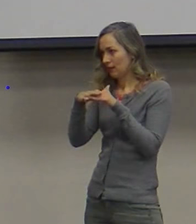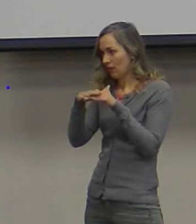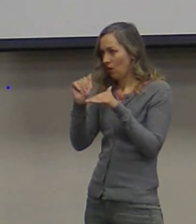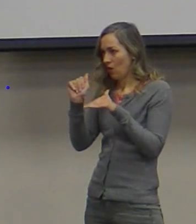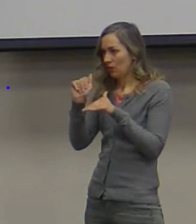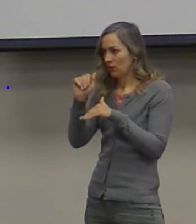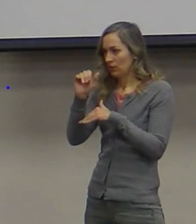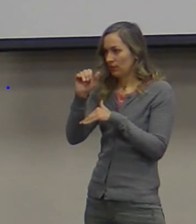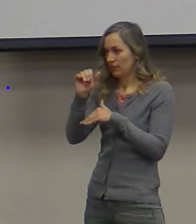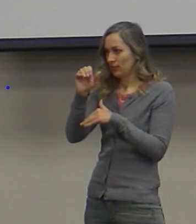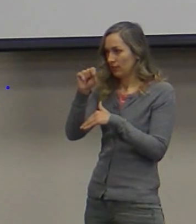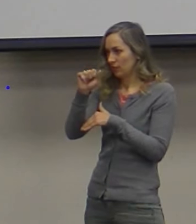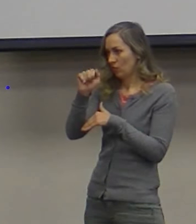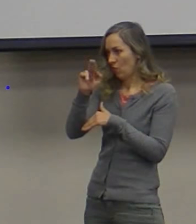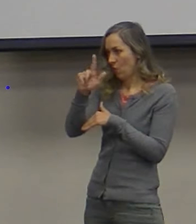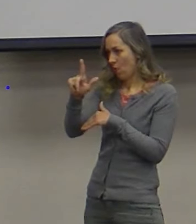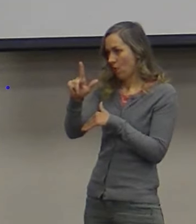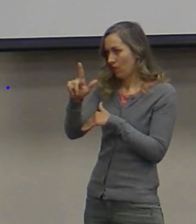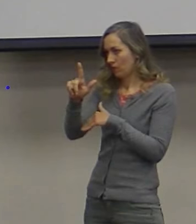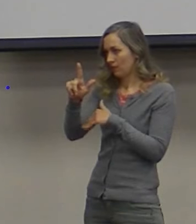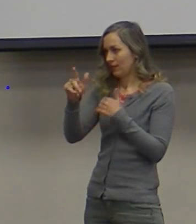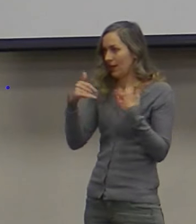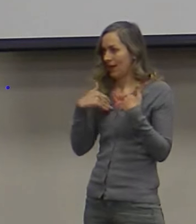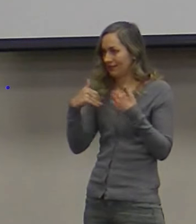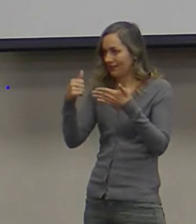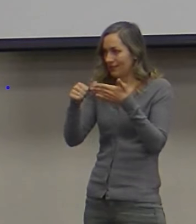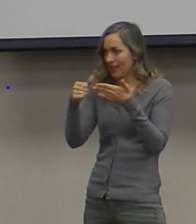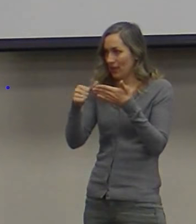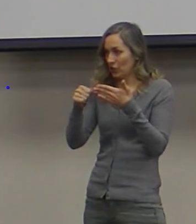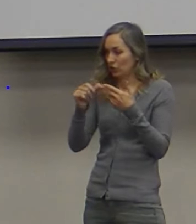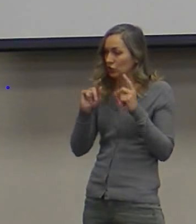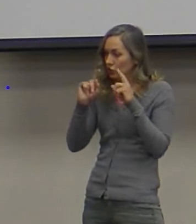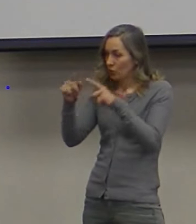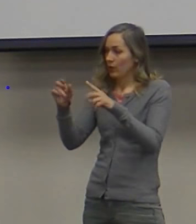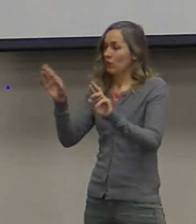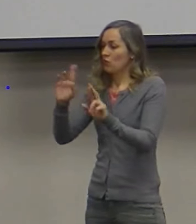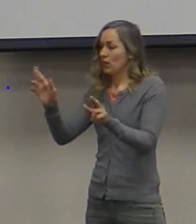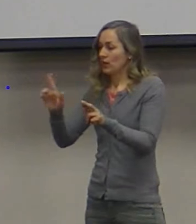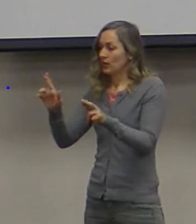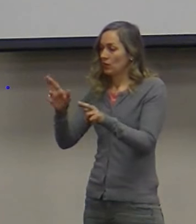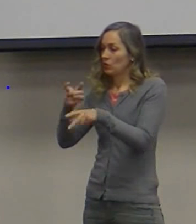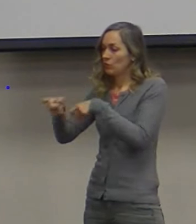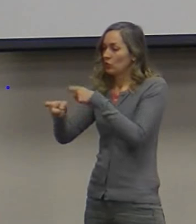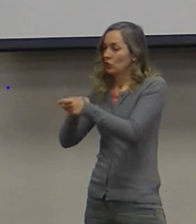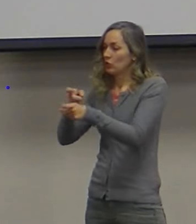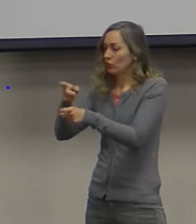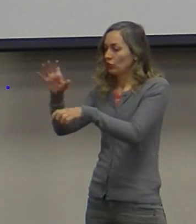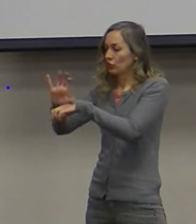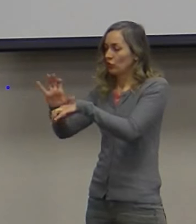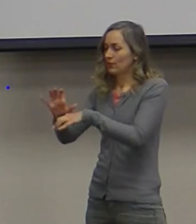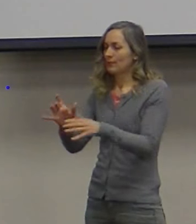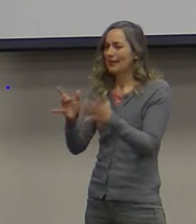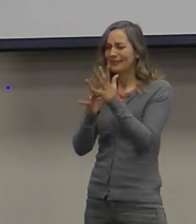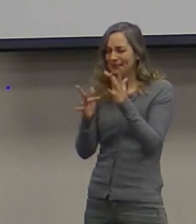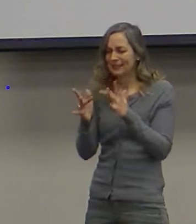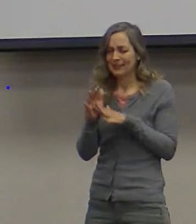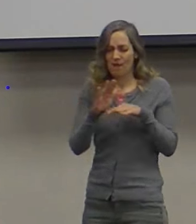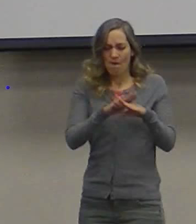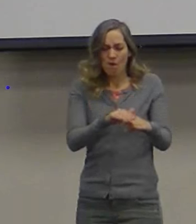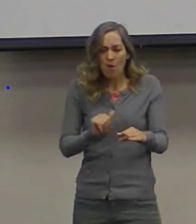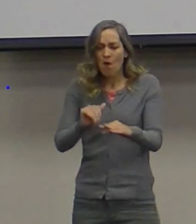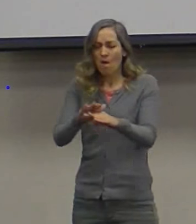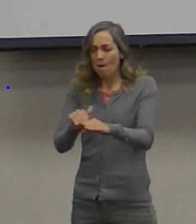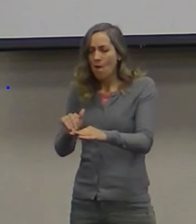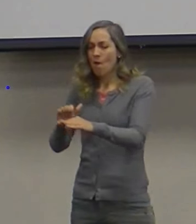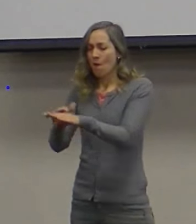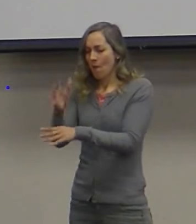hand to persecute the church. Jesus called men to himself. We're called